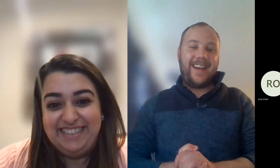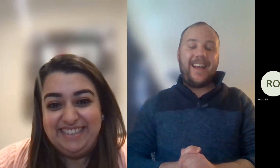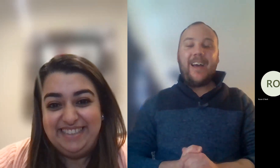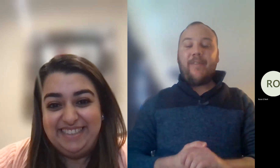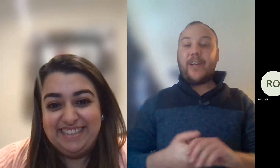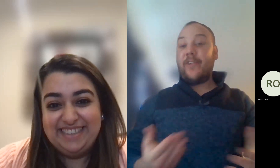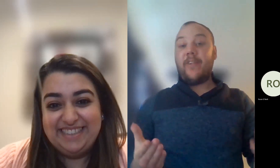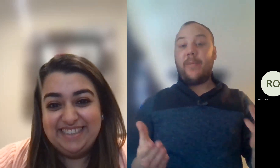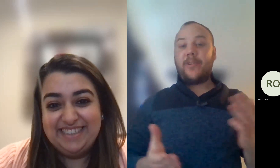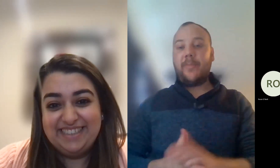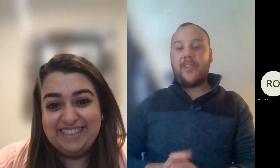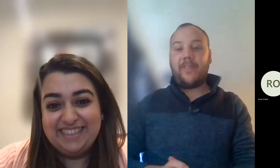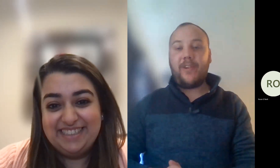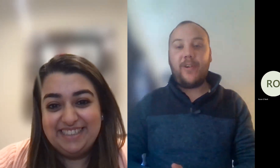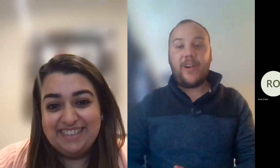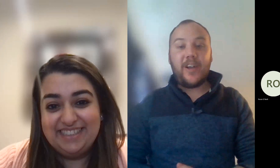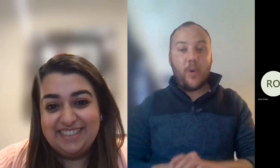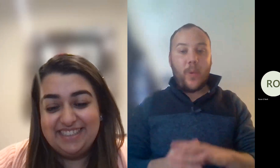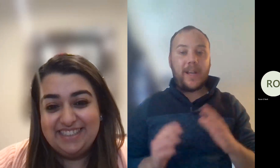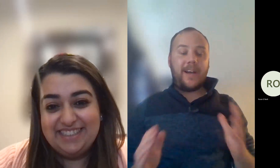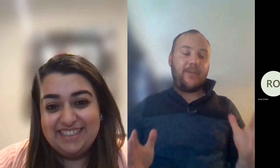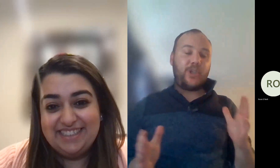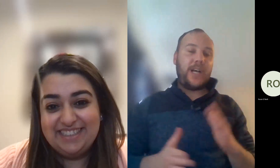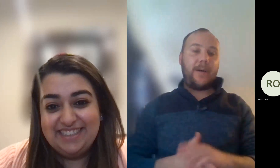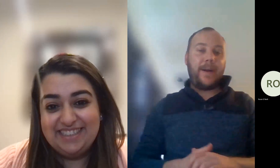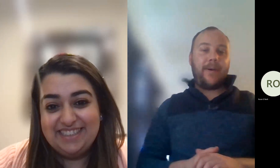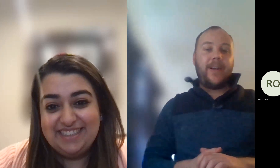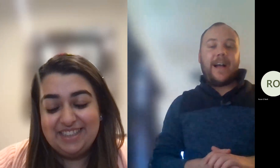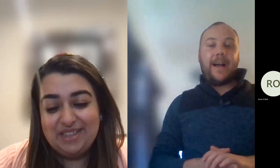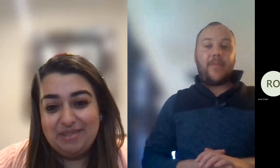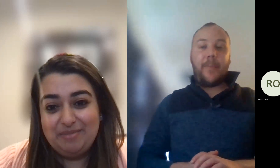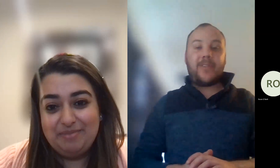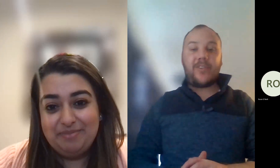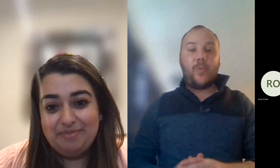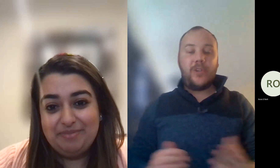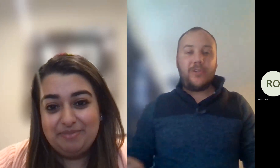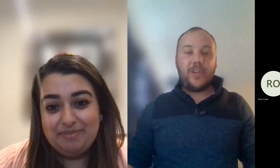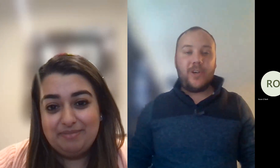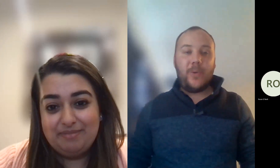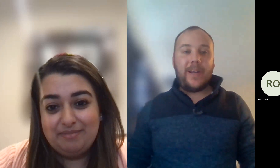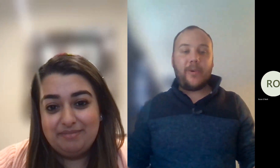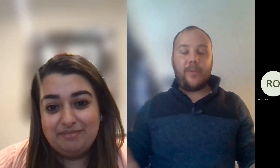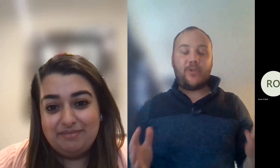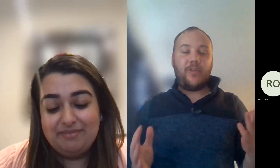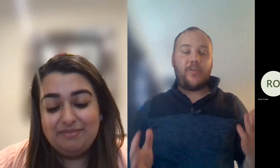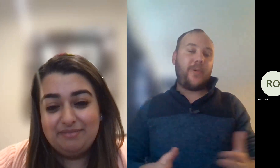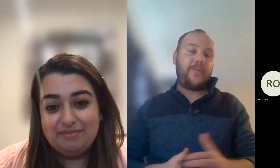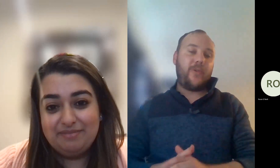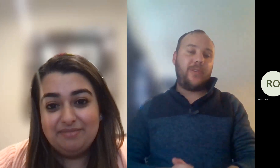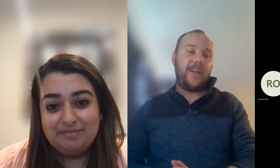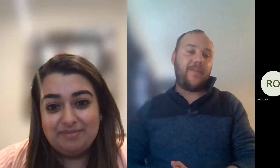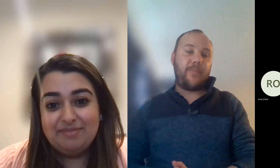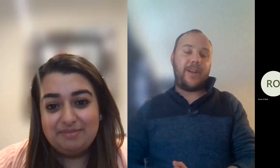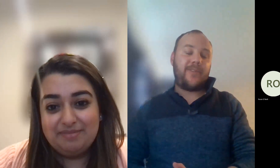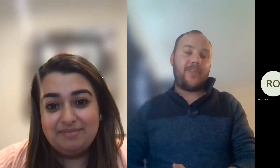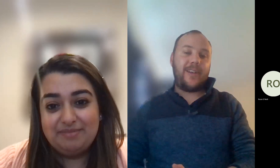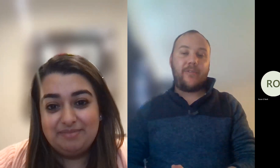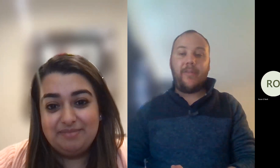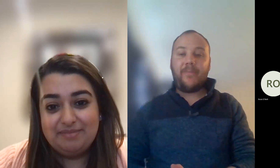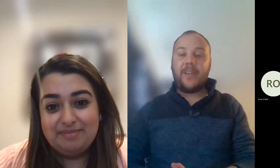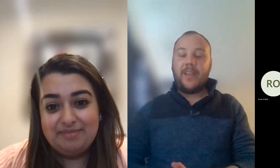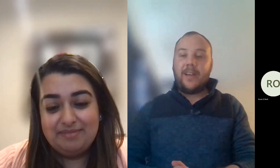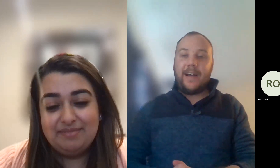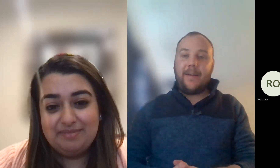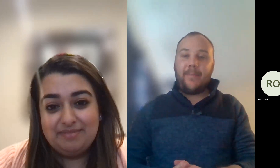there. Thanks for giving up your time this afternoon. I know we're going to have a little chat about the business and what you do, and then we're going to be joined by one of your lovely